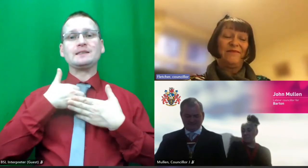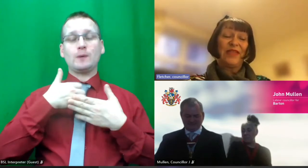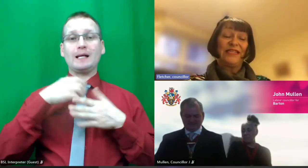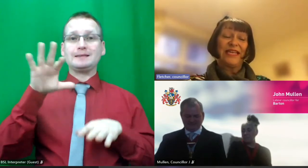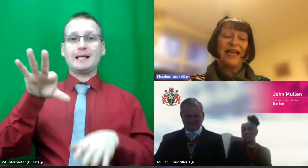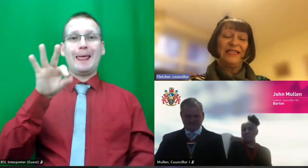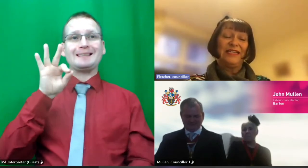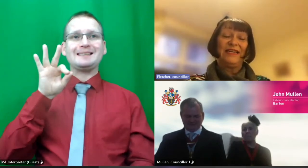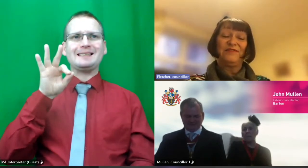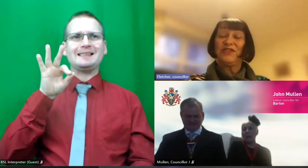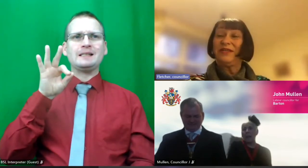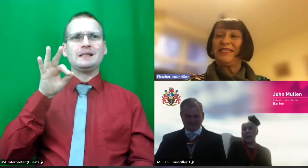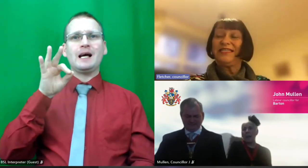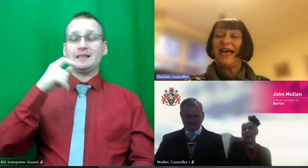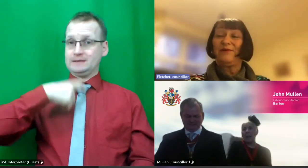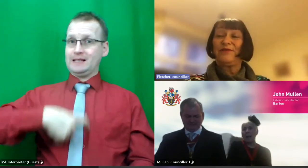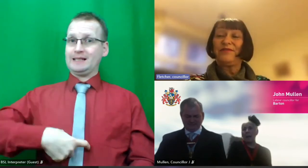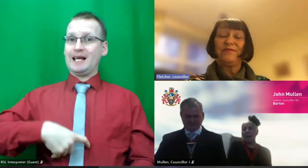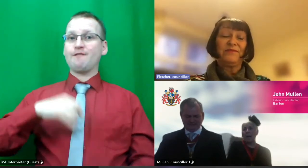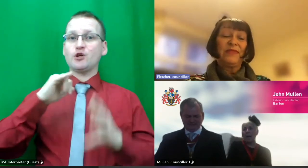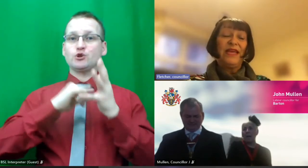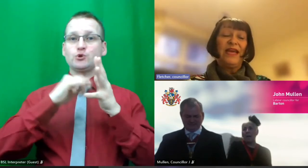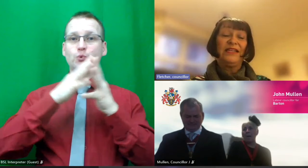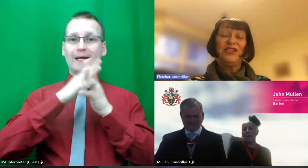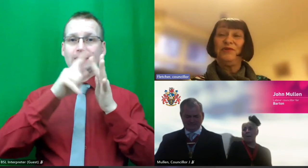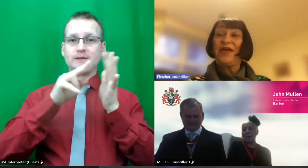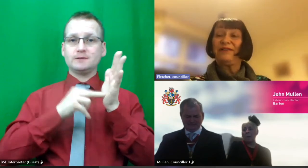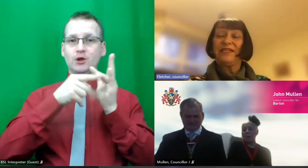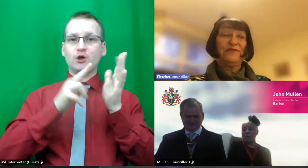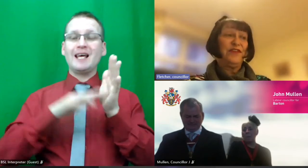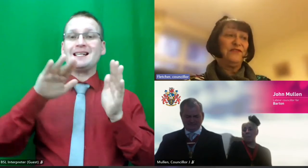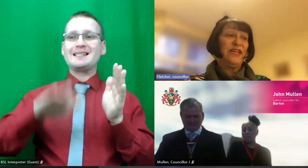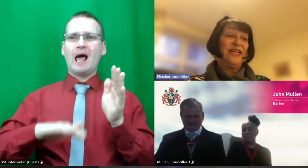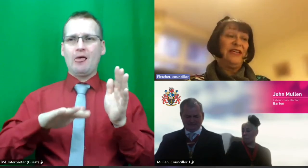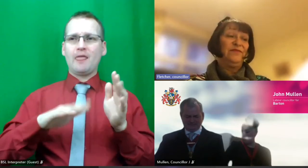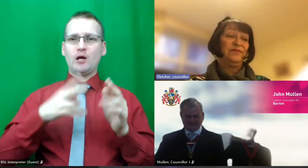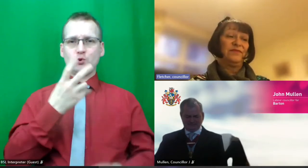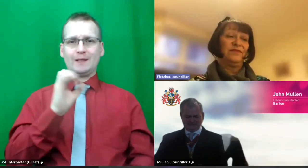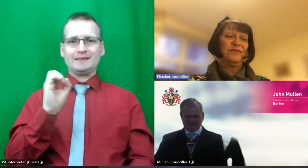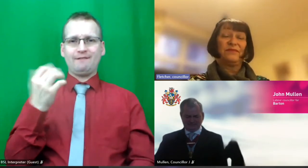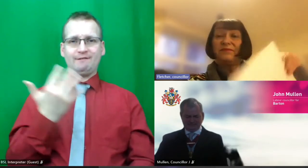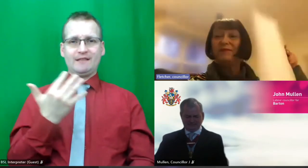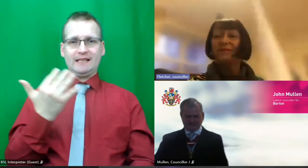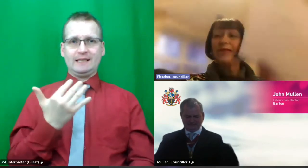selected as a candidate for Swinton South in 2015.